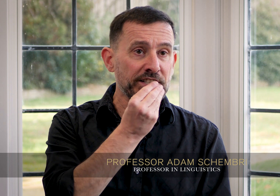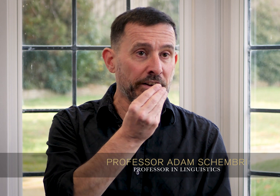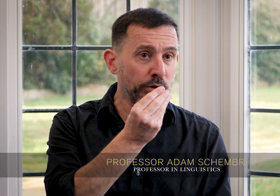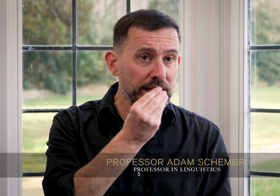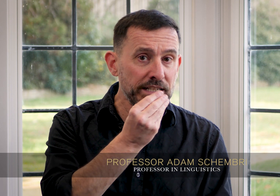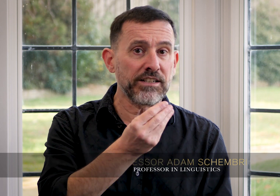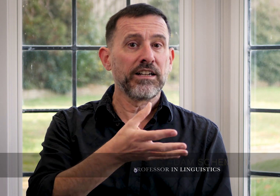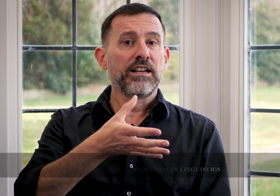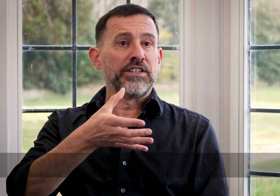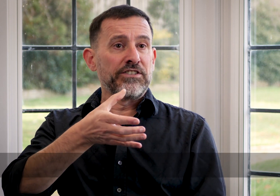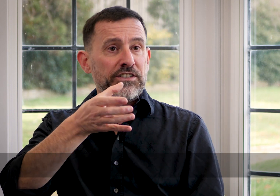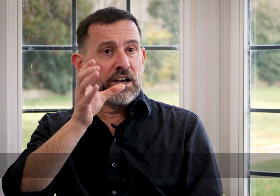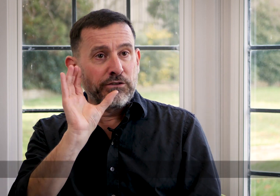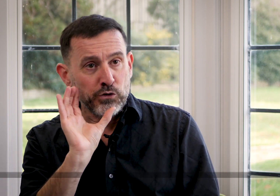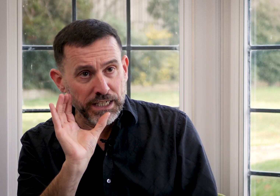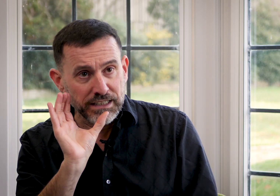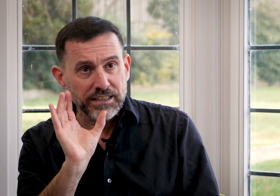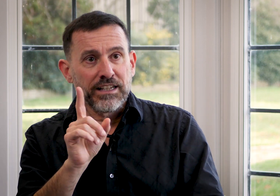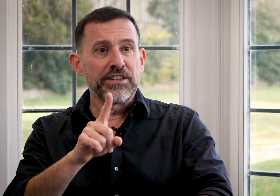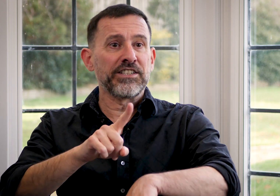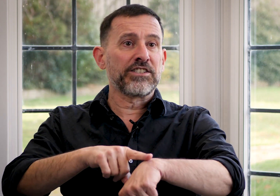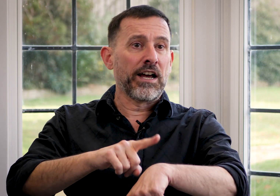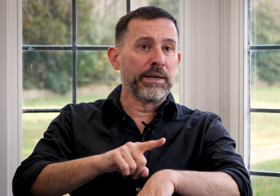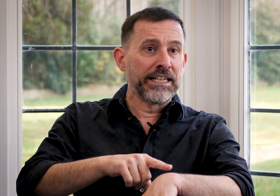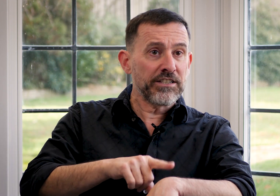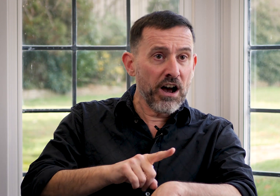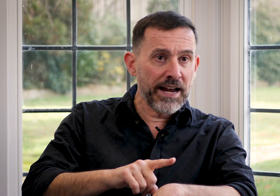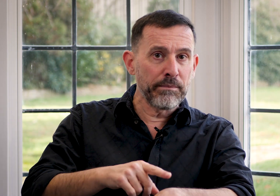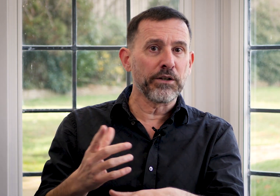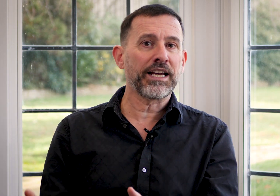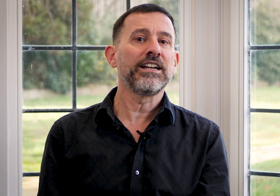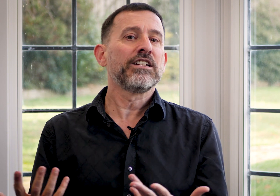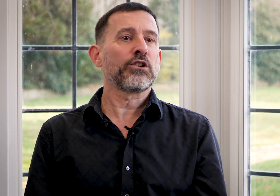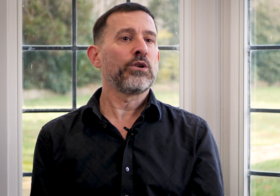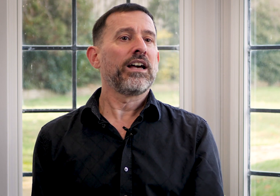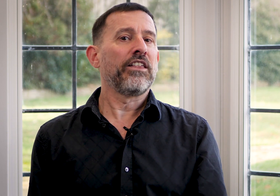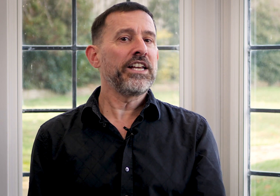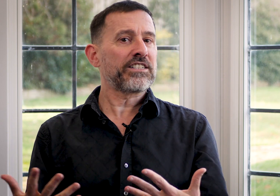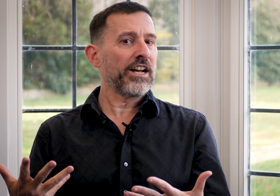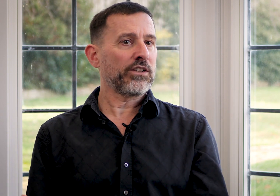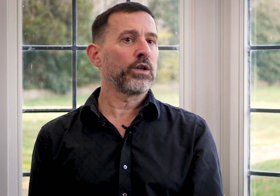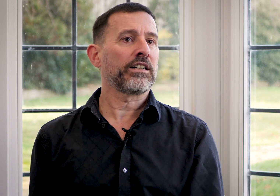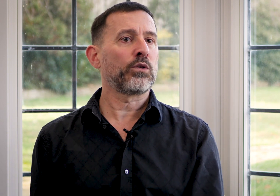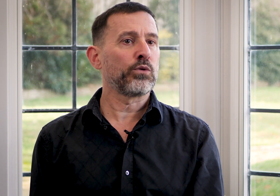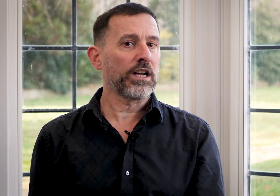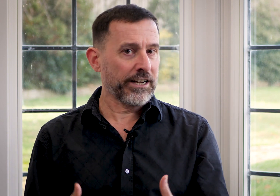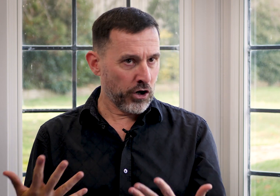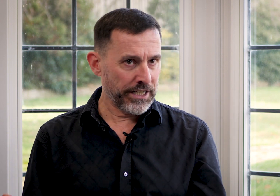sign for eat, this is the sign for drink, this is the sign meaning time, okay? So these signs are what are called iconic